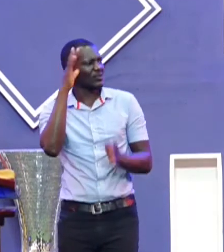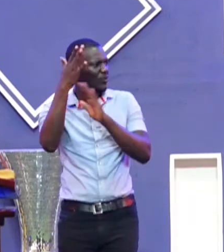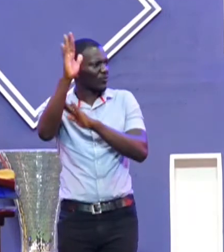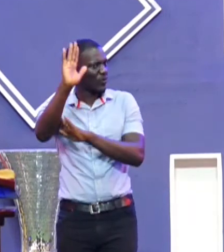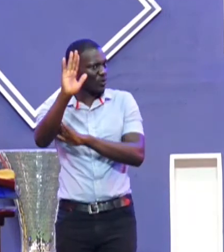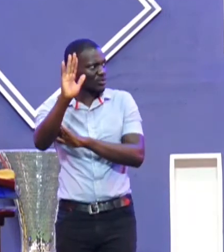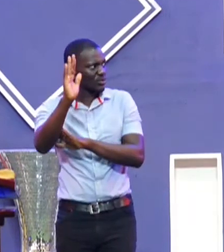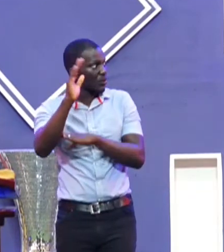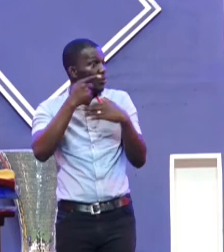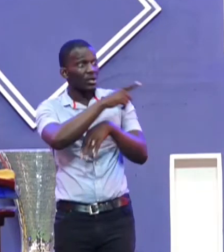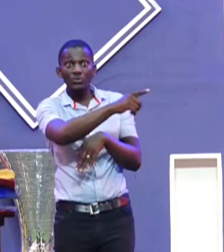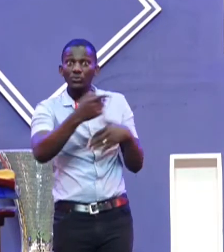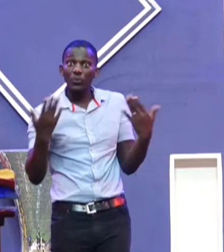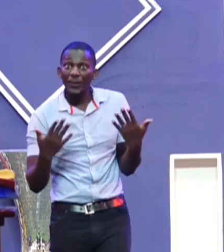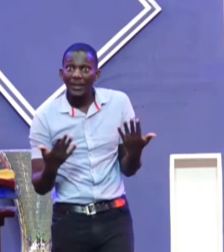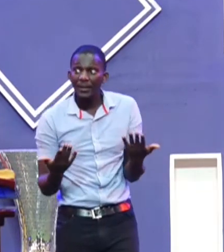And